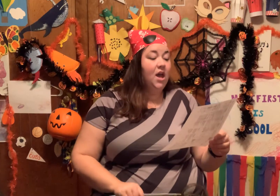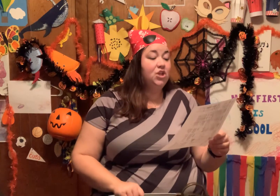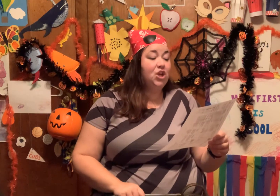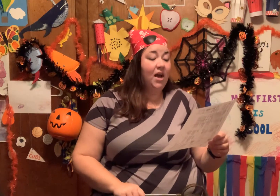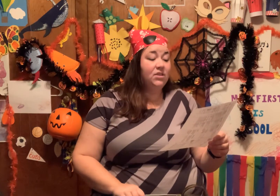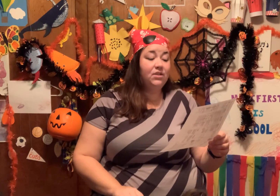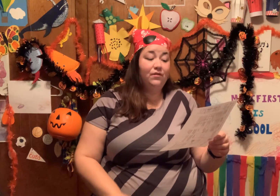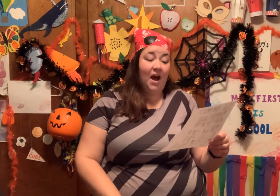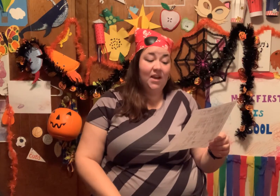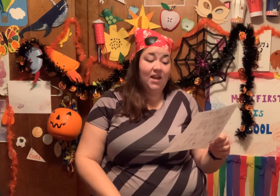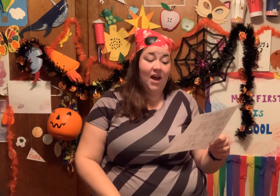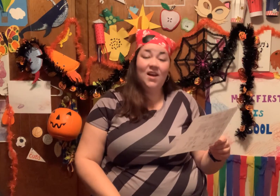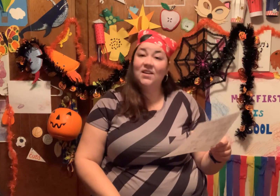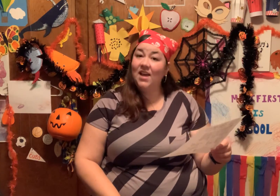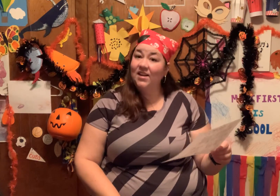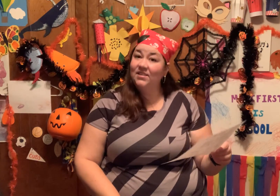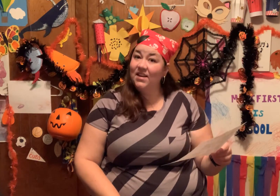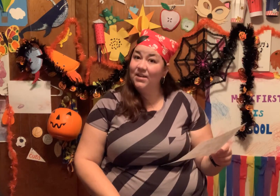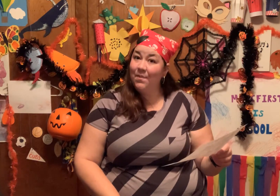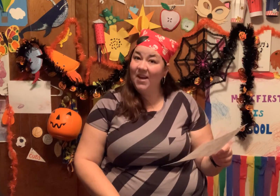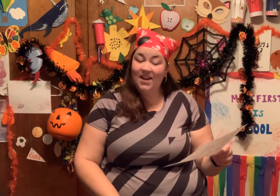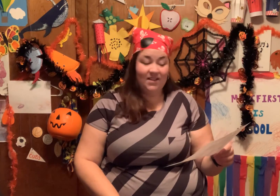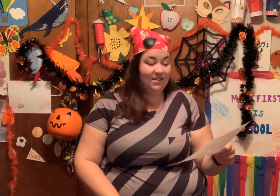1918, Czechoslovakia gains independence. In